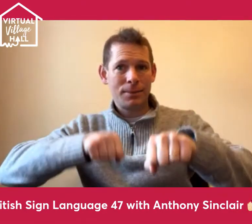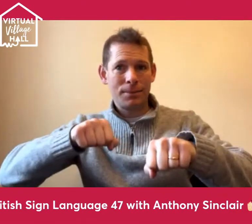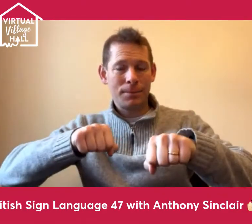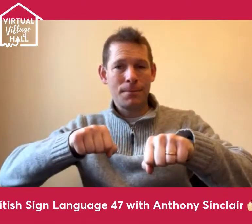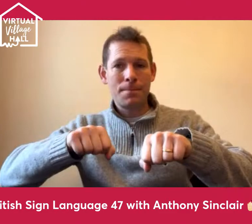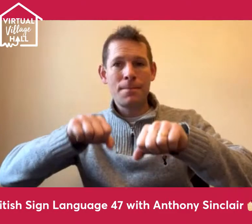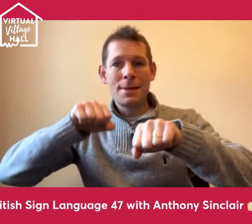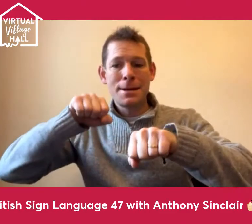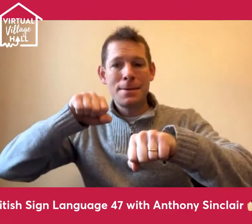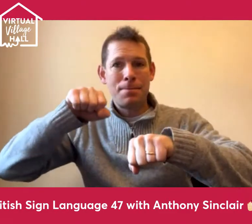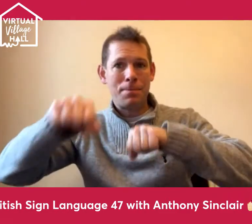Bicycle.